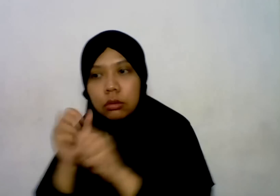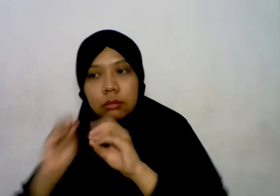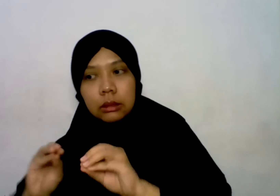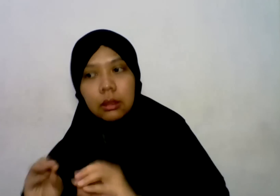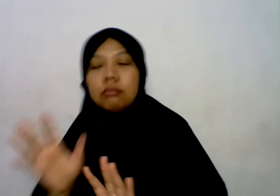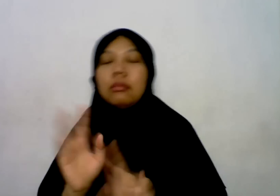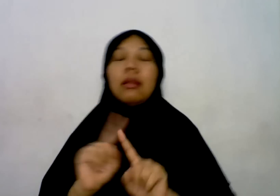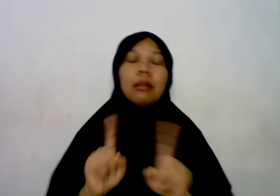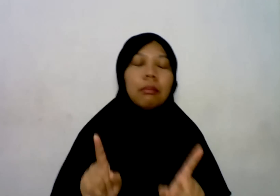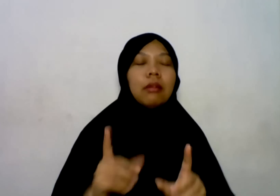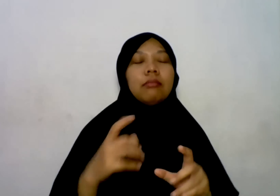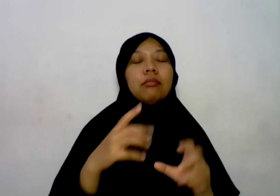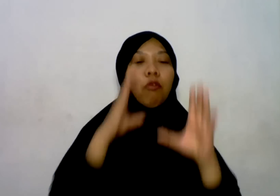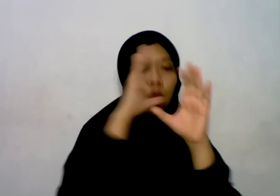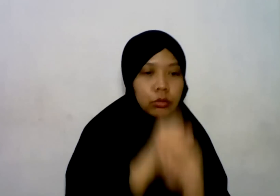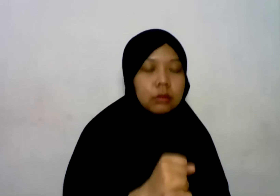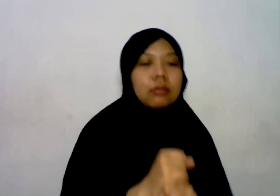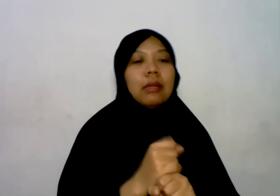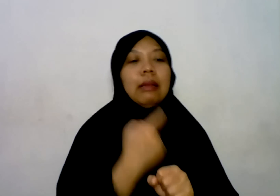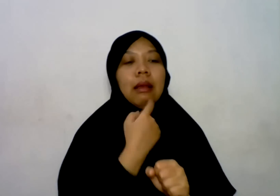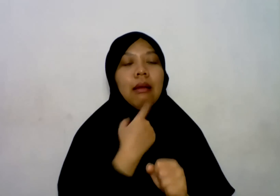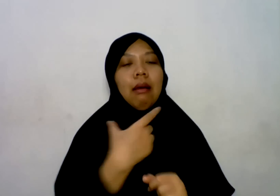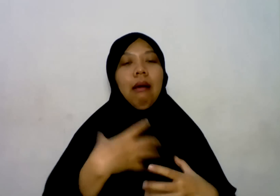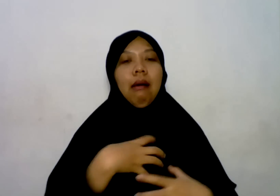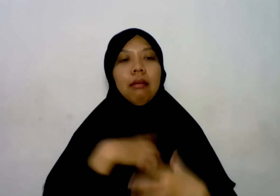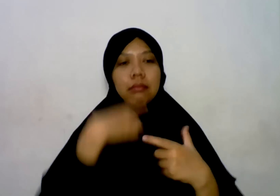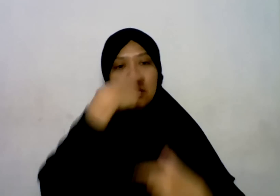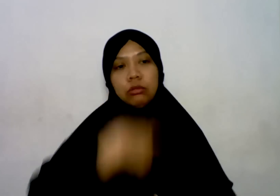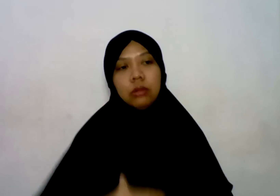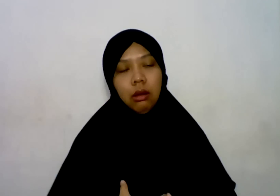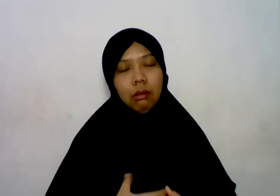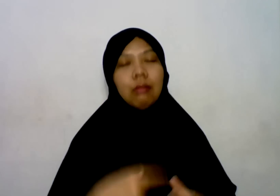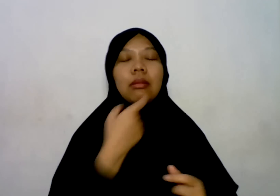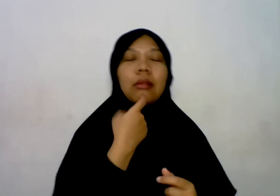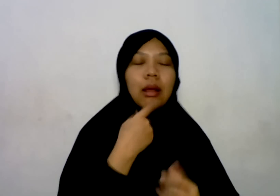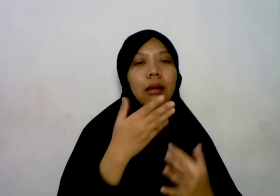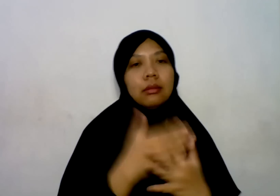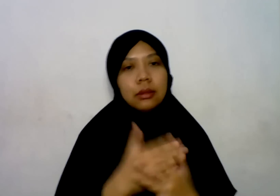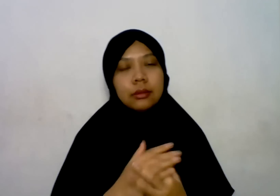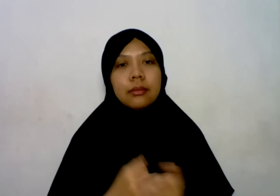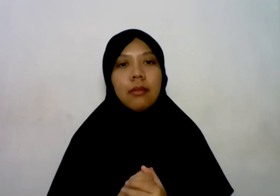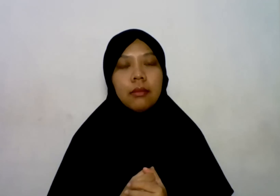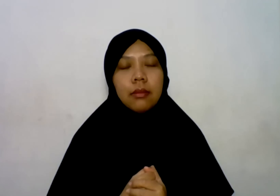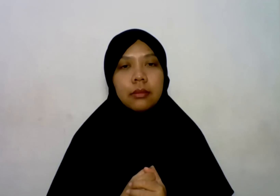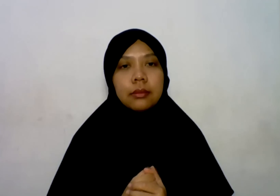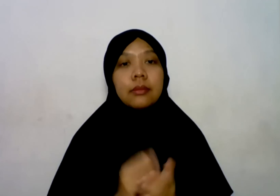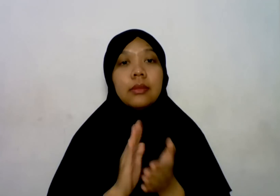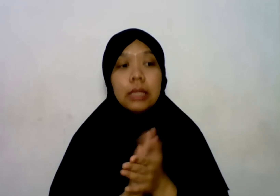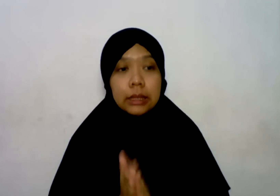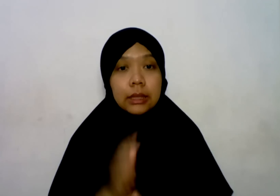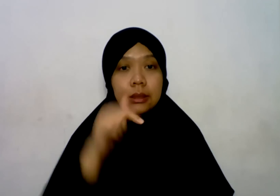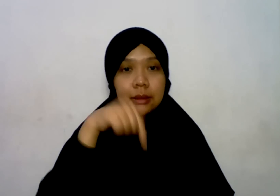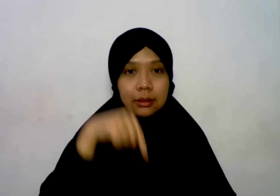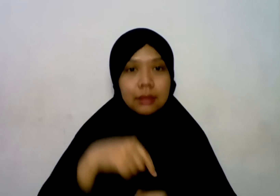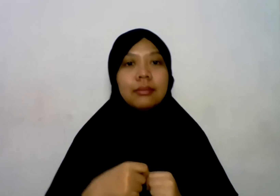while. As far as I know, the master's program of disability with these approaches is the first and only